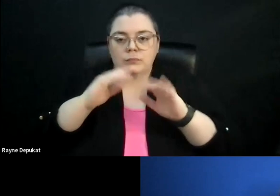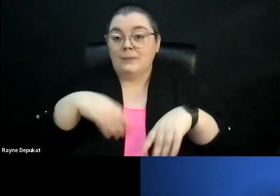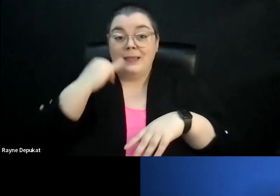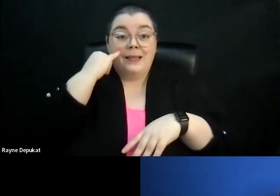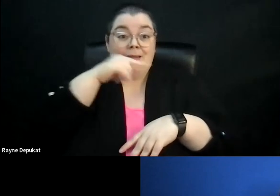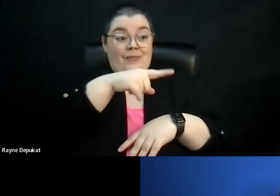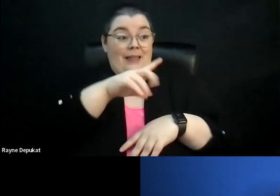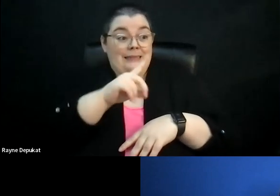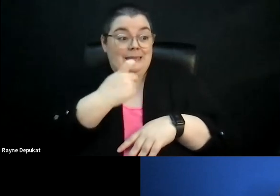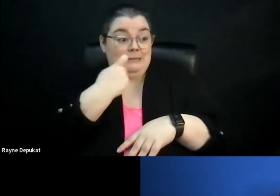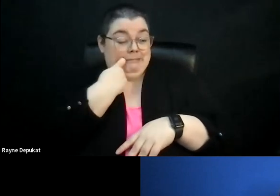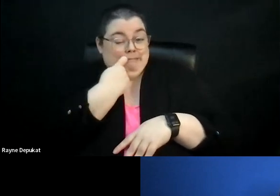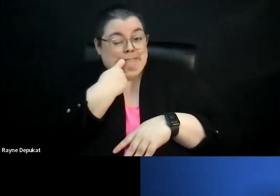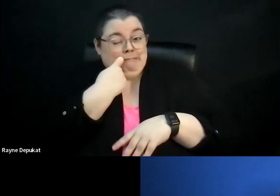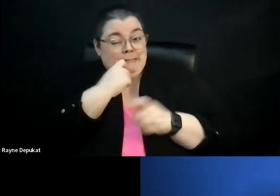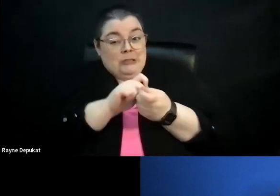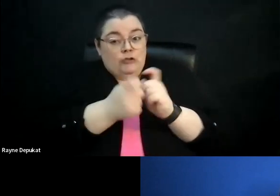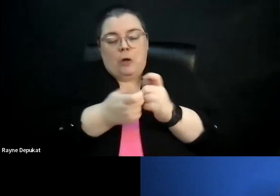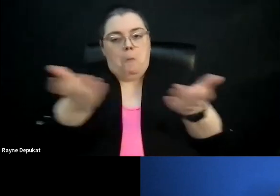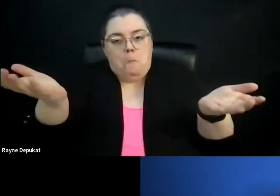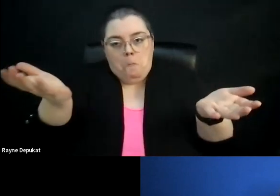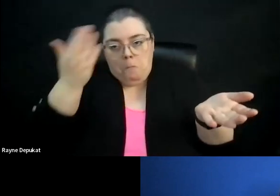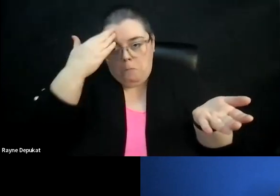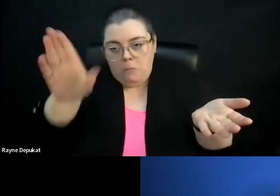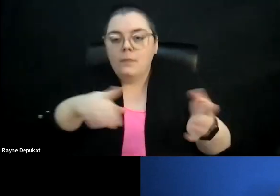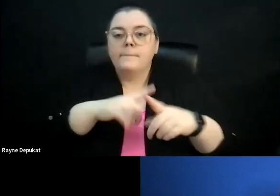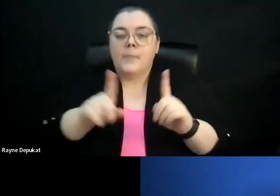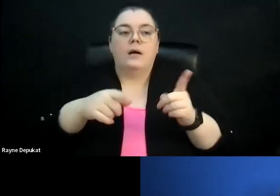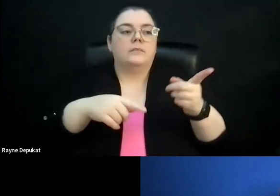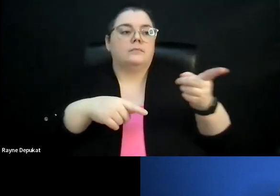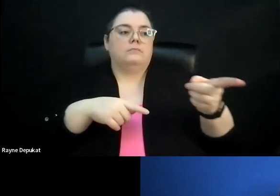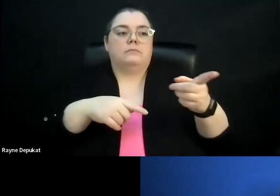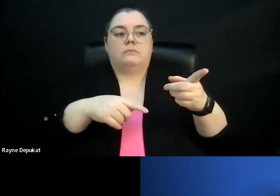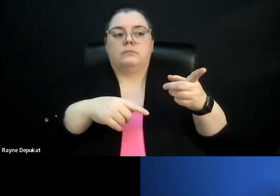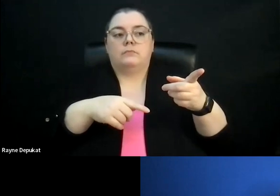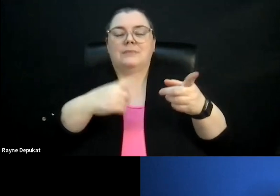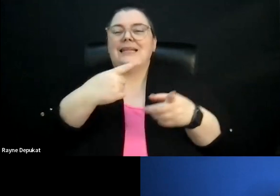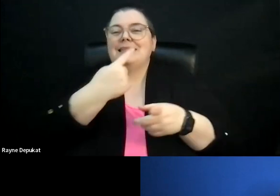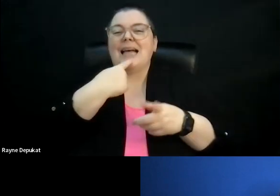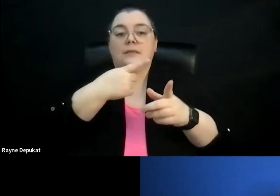And to my understanding, they are current. I'm not sure how recently they were revised.